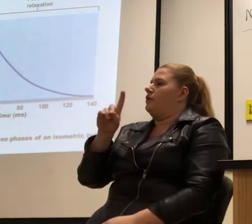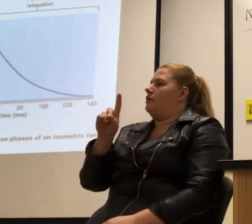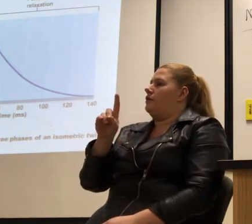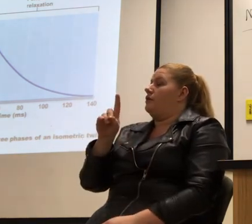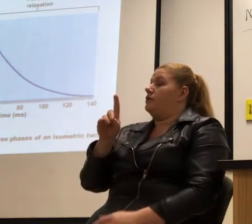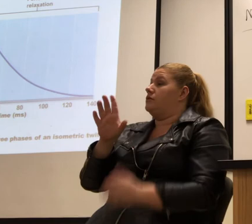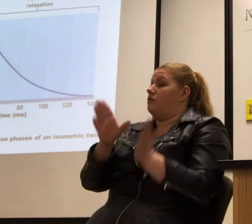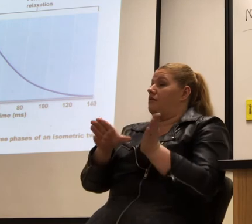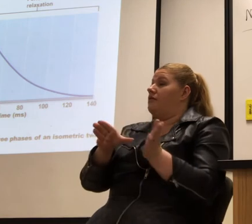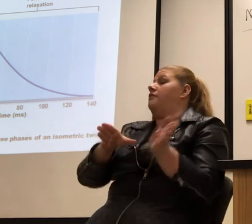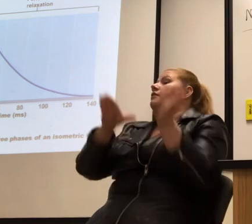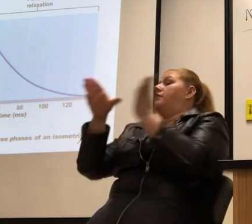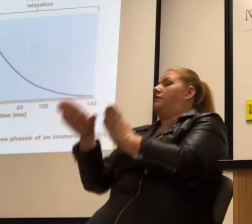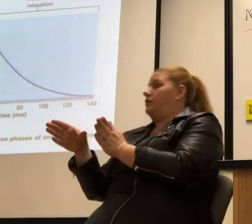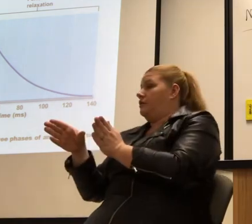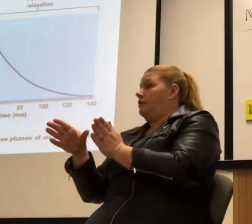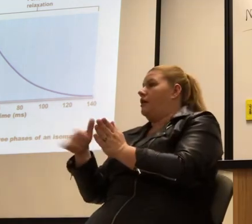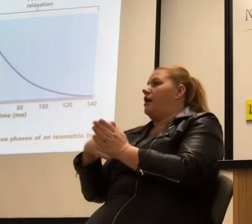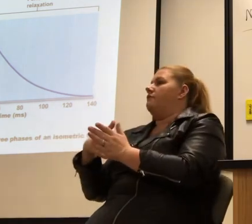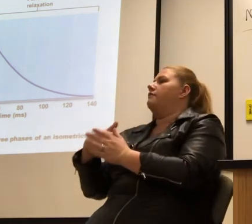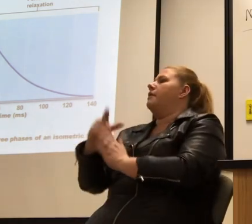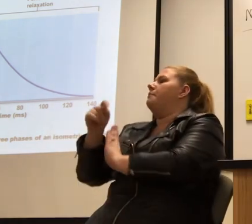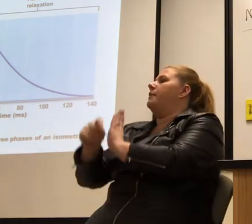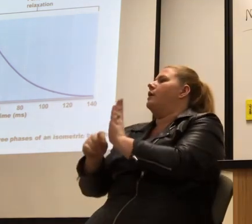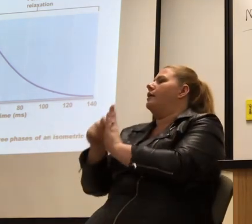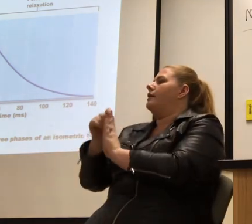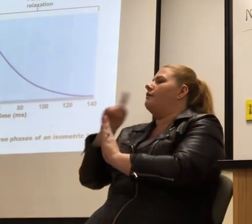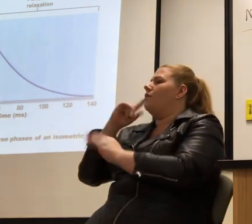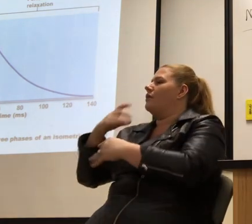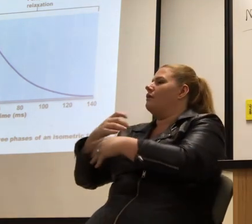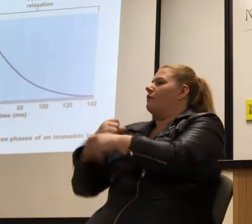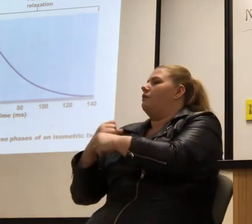After the latent period, you have the period of contraction.